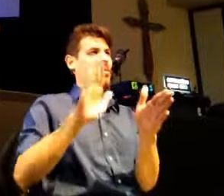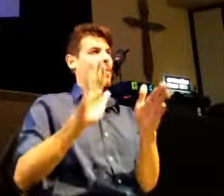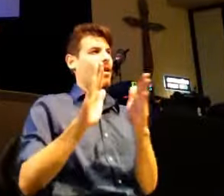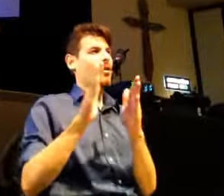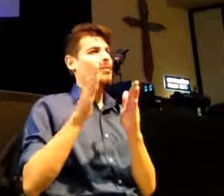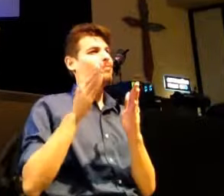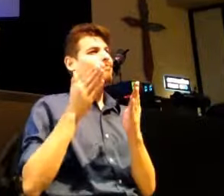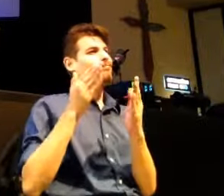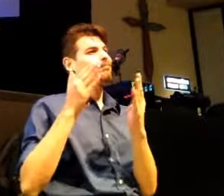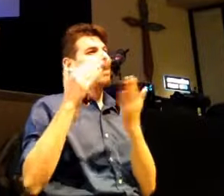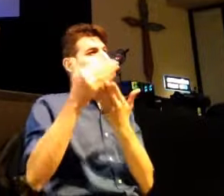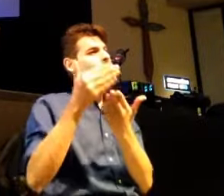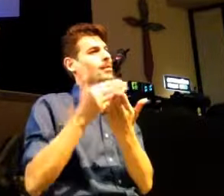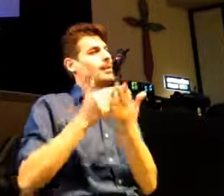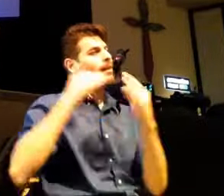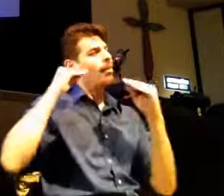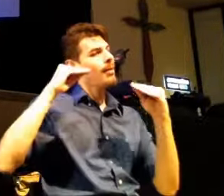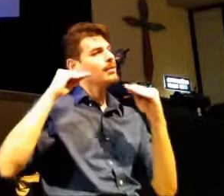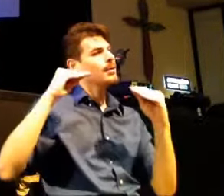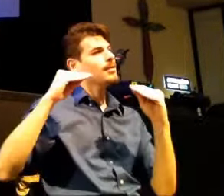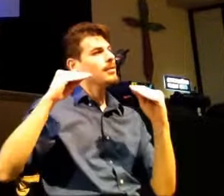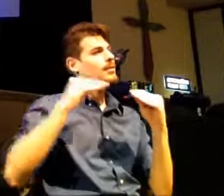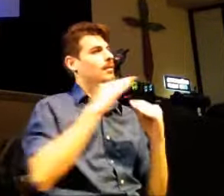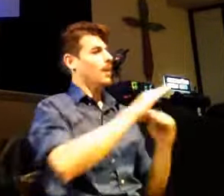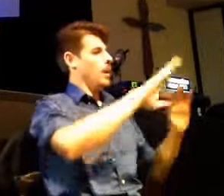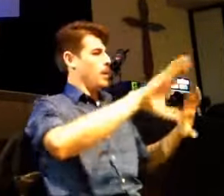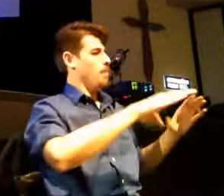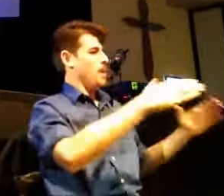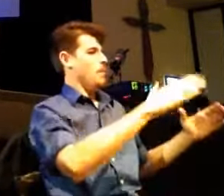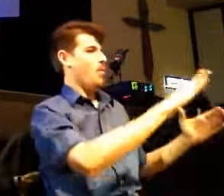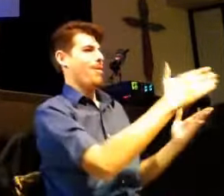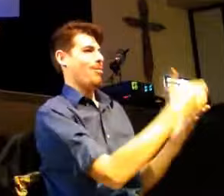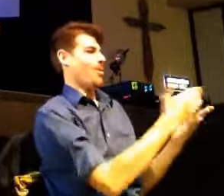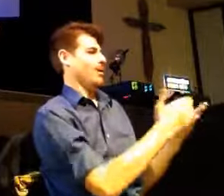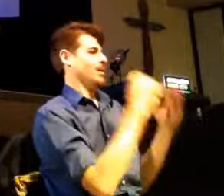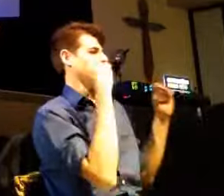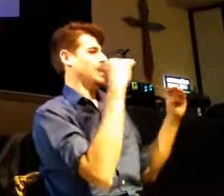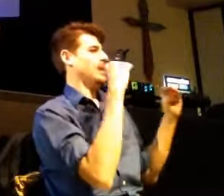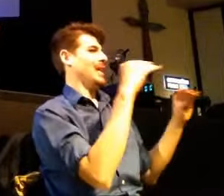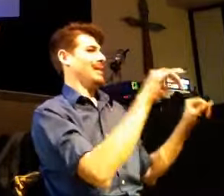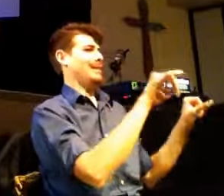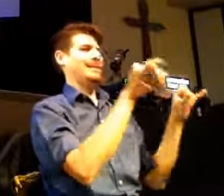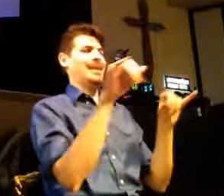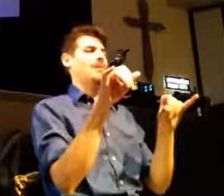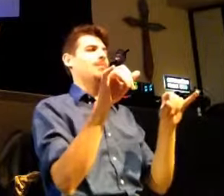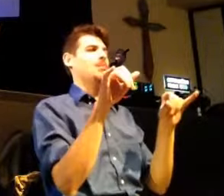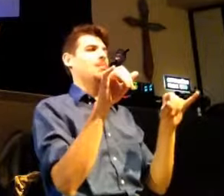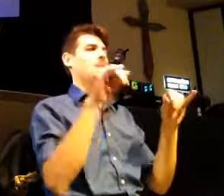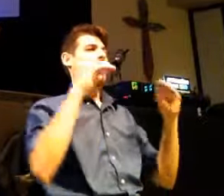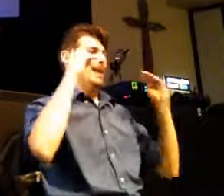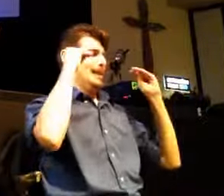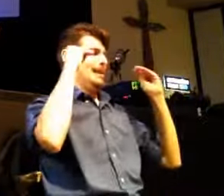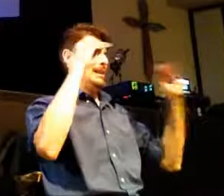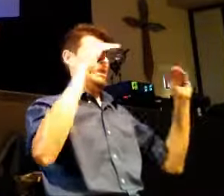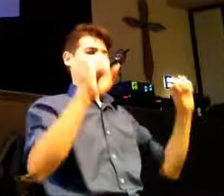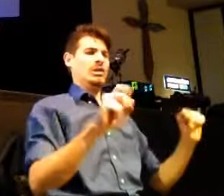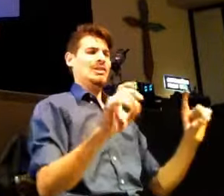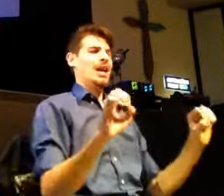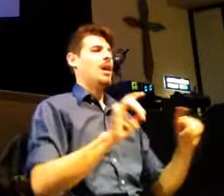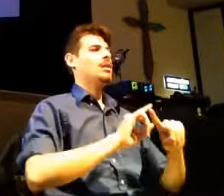here. The most important thing that God's wanting to do in your life and my